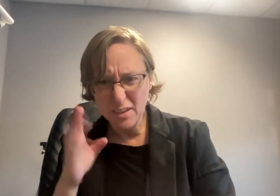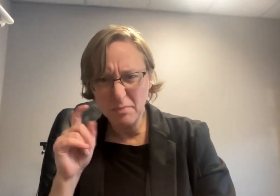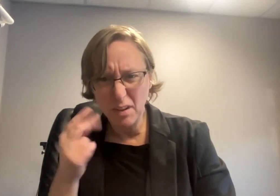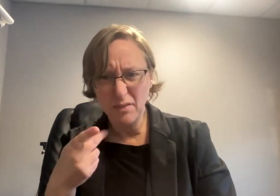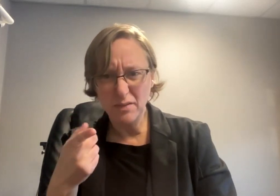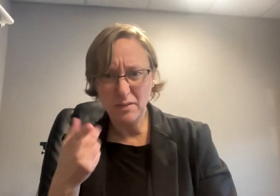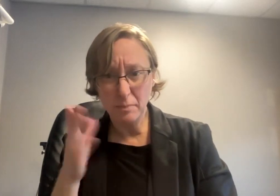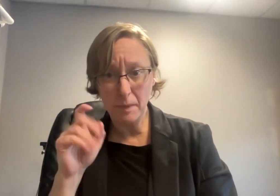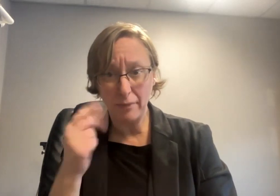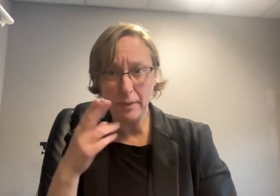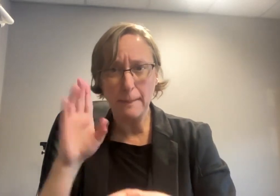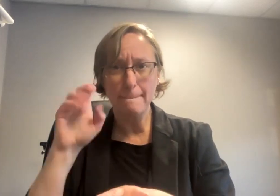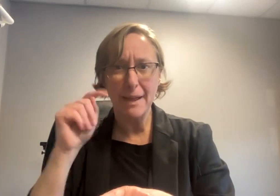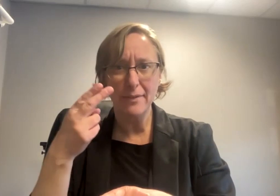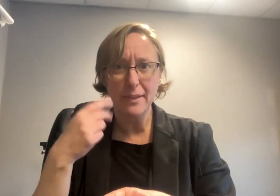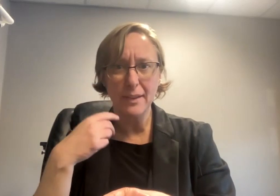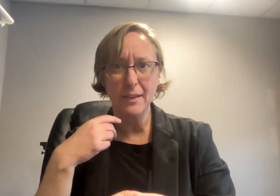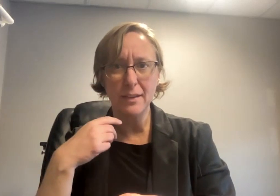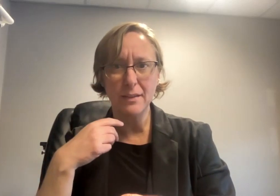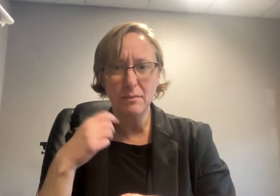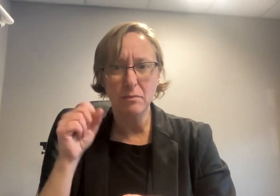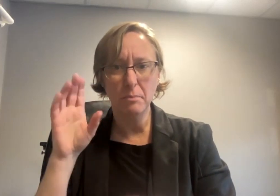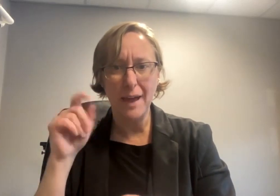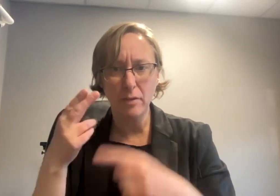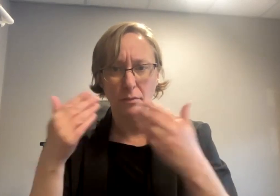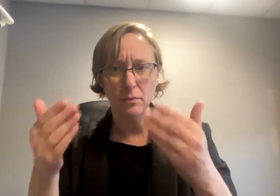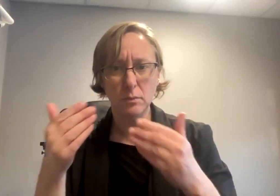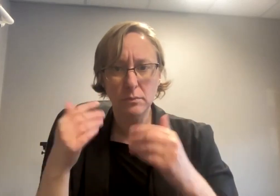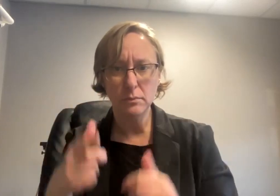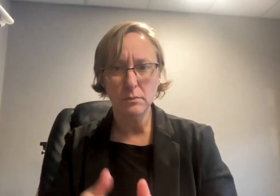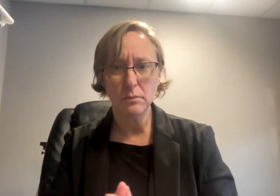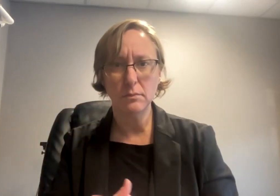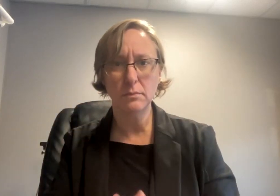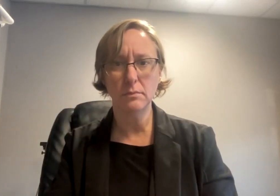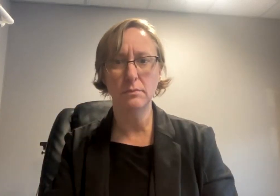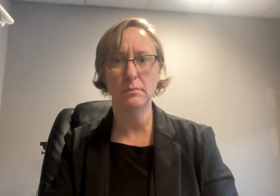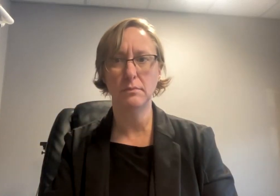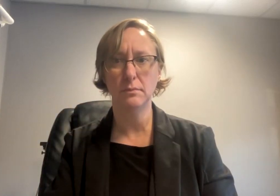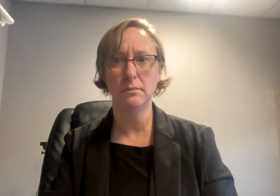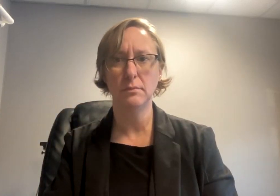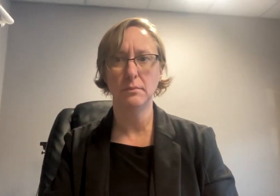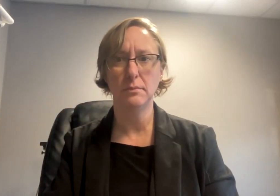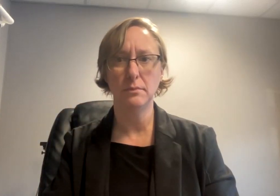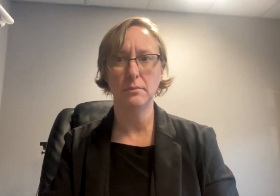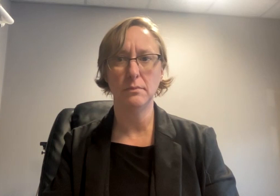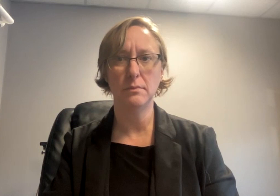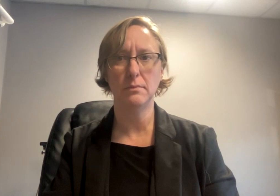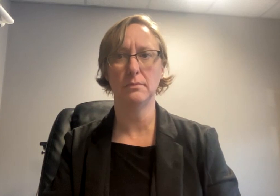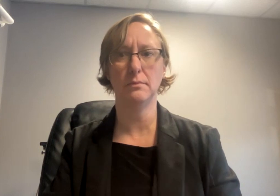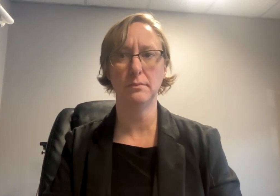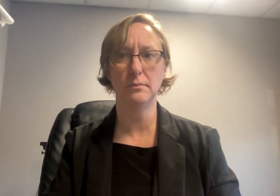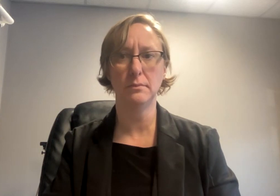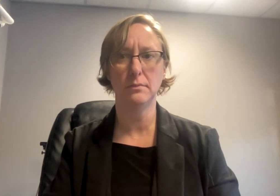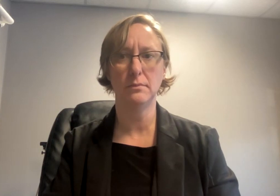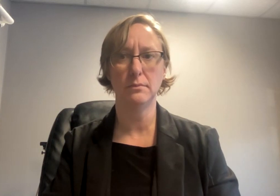Okay, Amy? Oh, and I saw Beth maybe too. I think the yes, no too would leave it where it's not